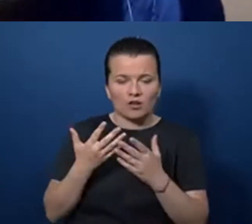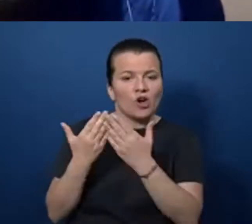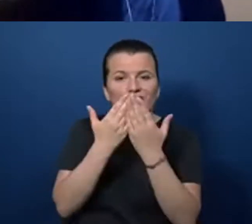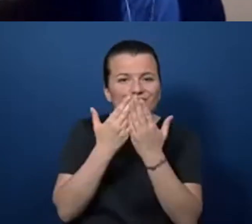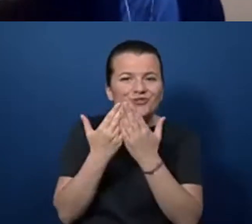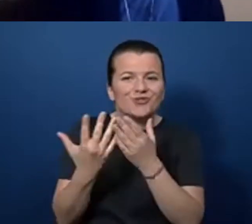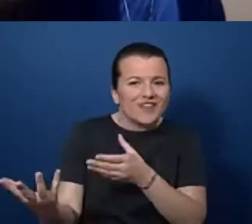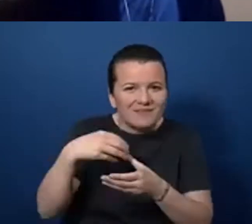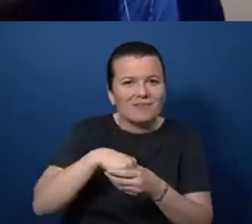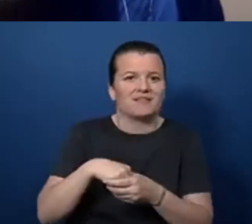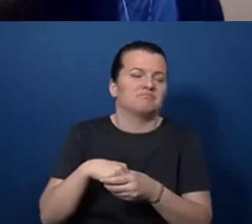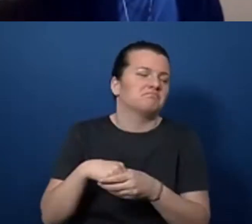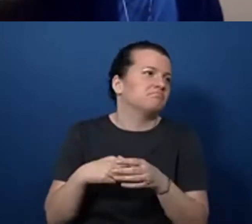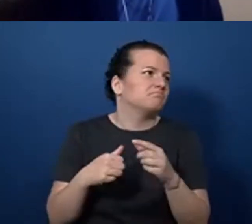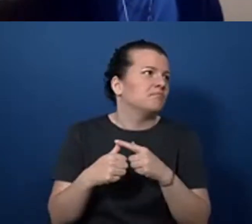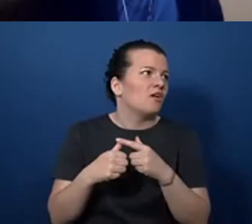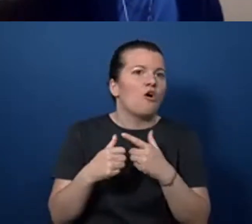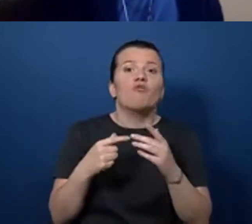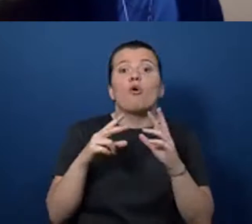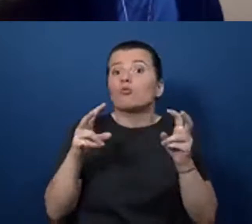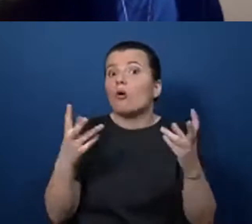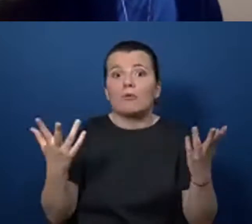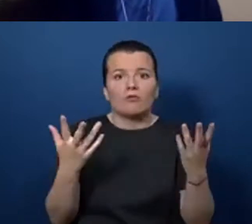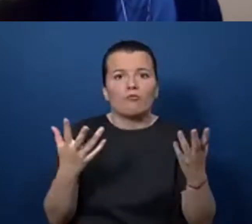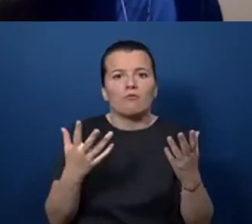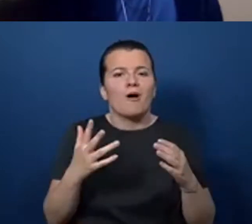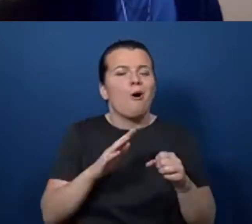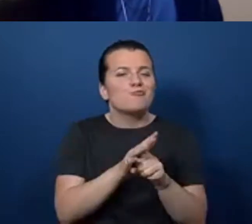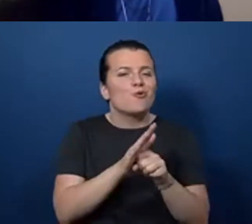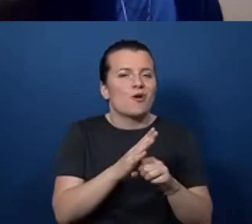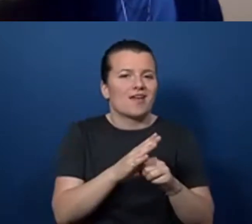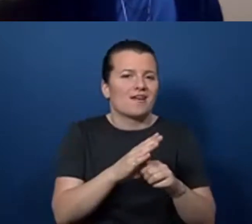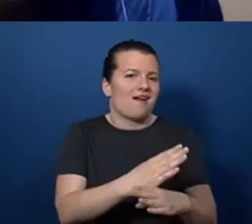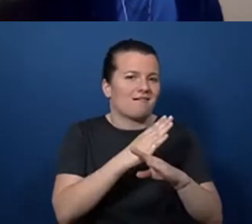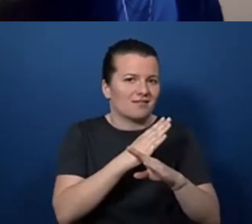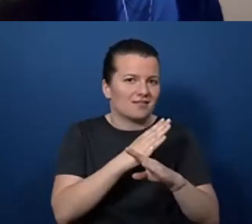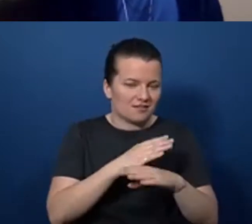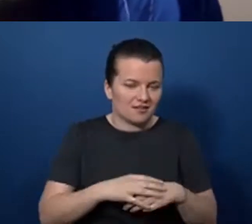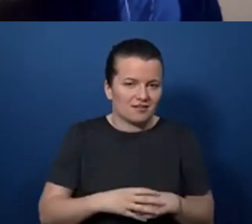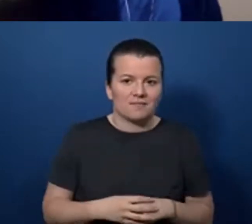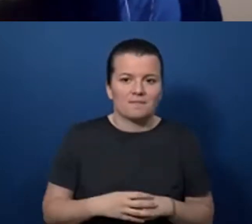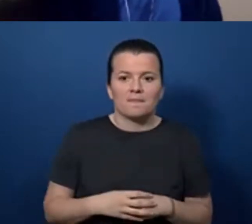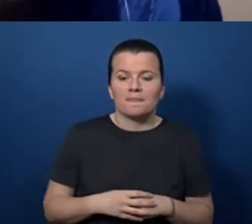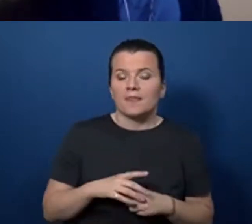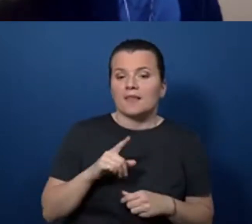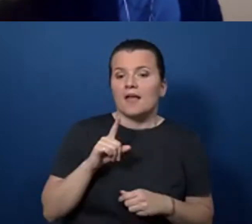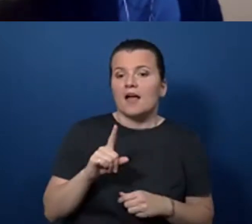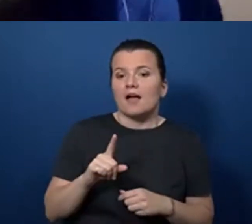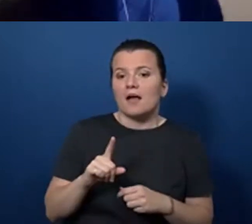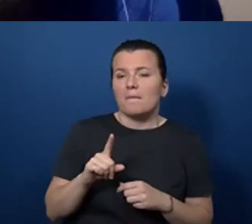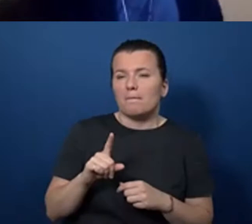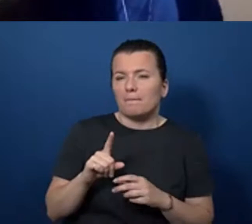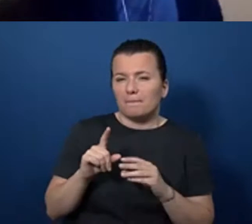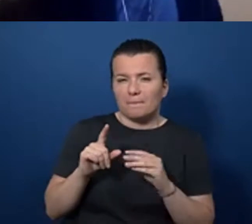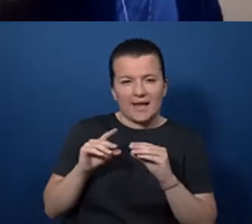participation in anti-bullying interventions. But then we explain to ministries of education that if